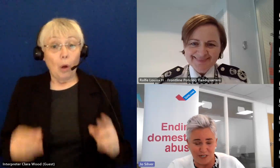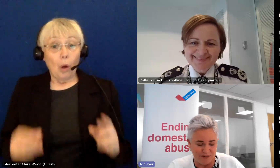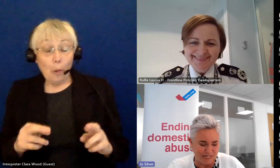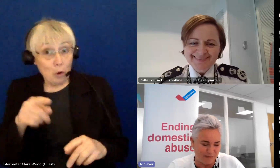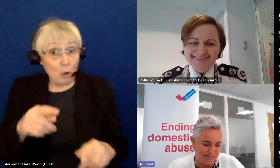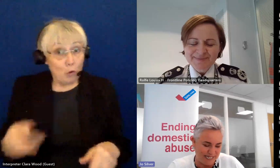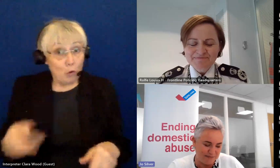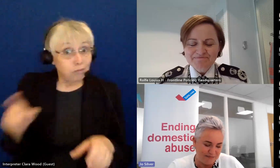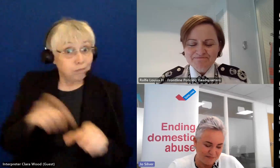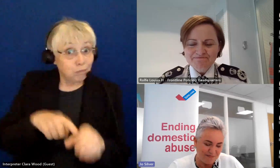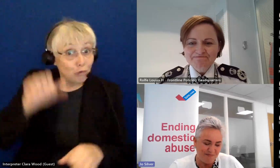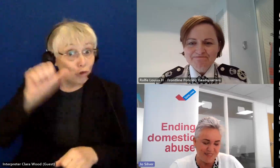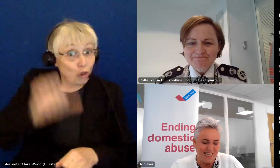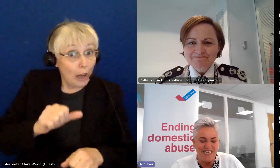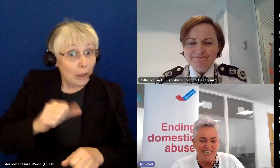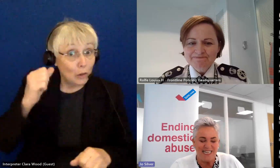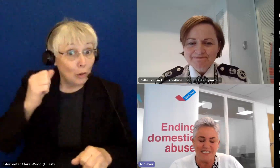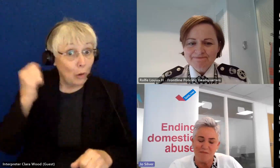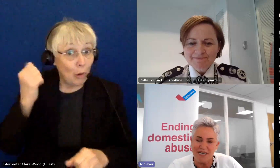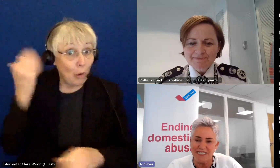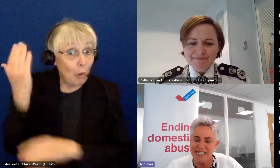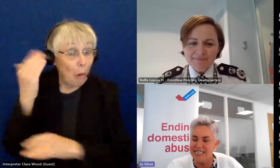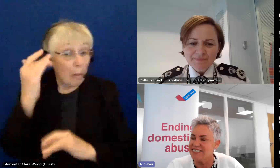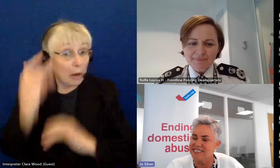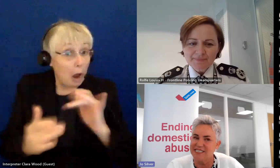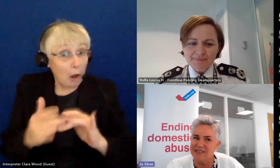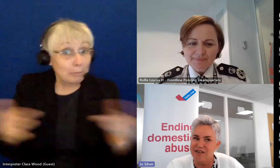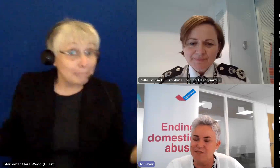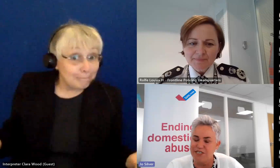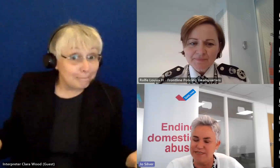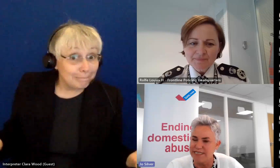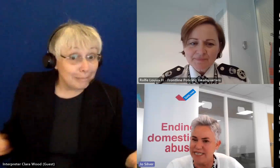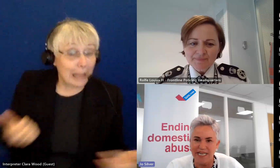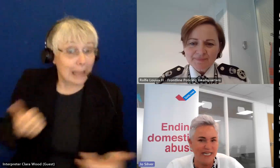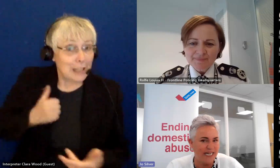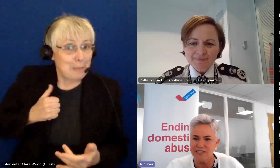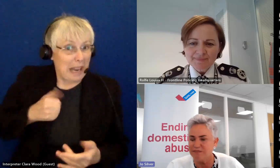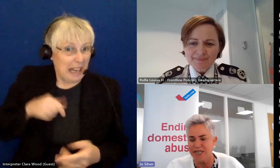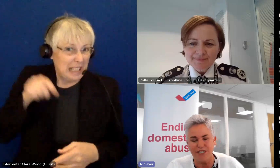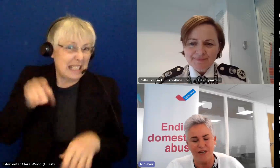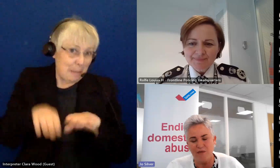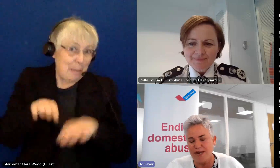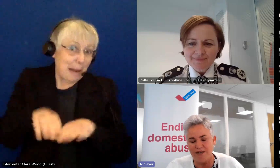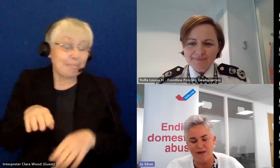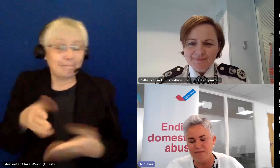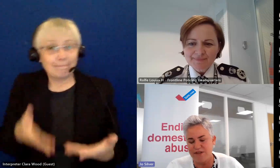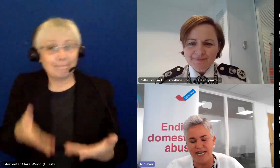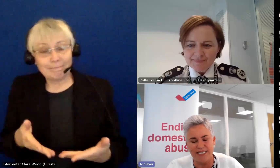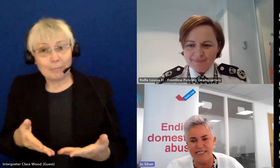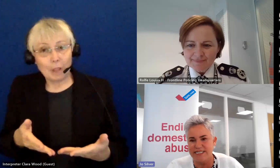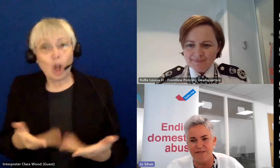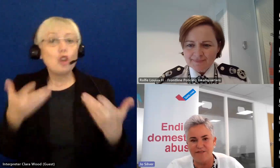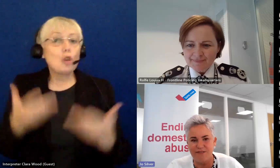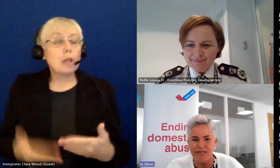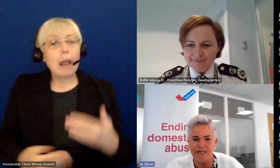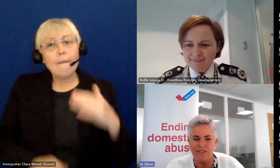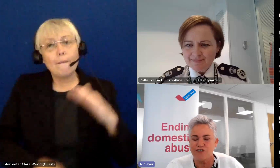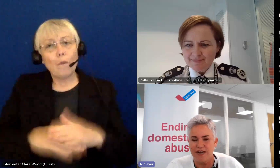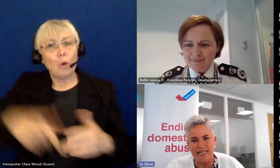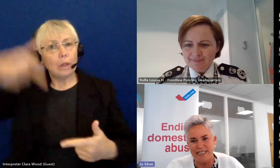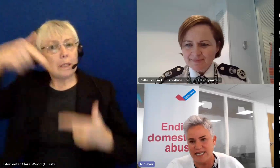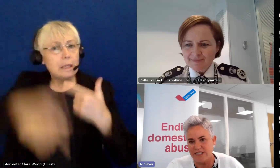and that's what you were expecting. It's a bite-sized opportunity. It's by no way a